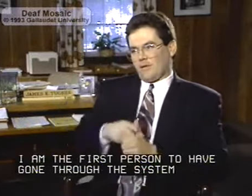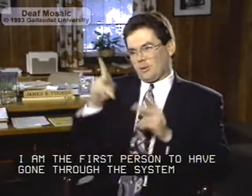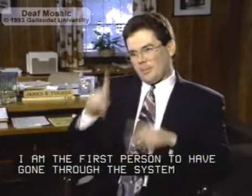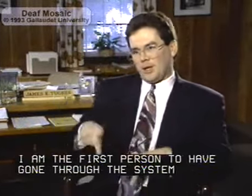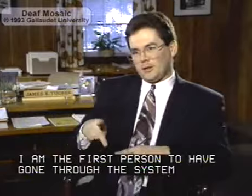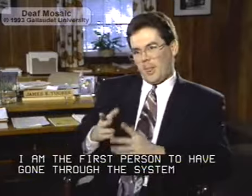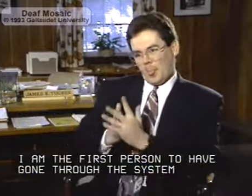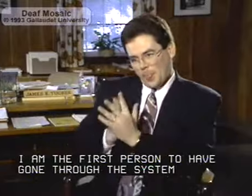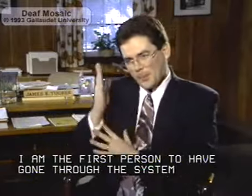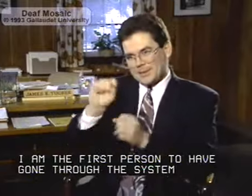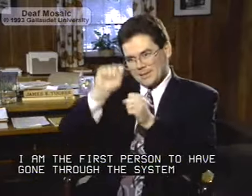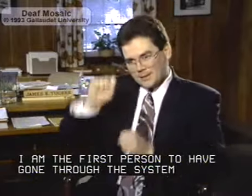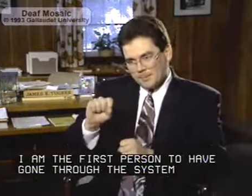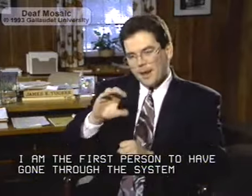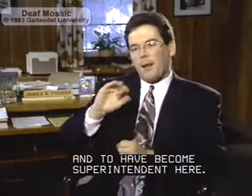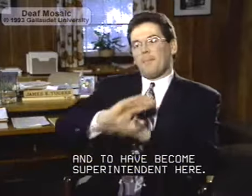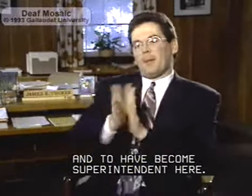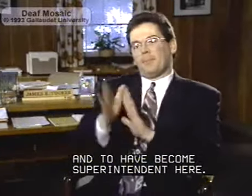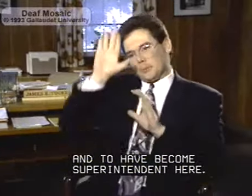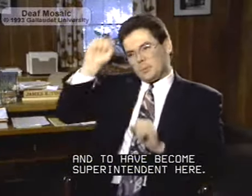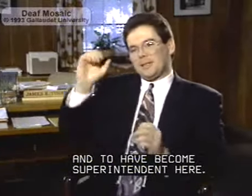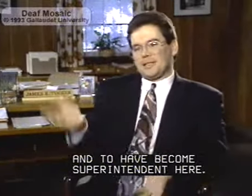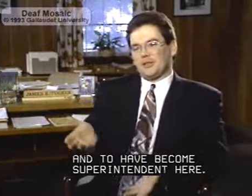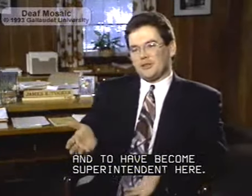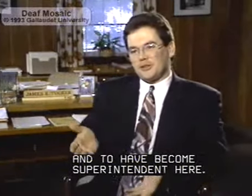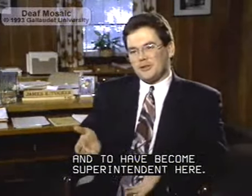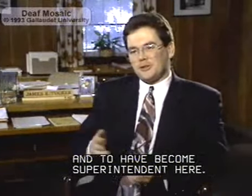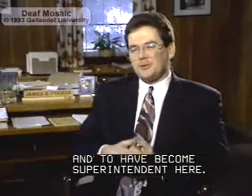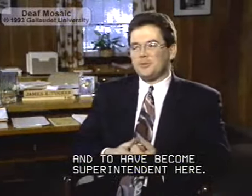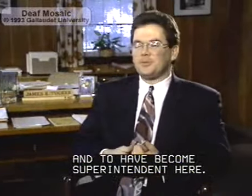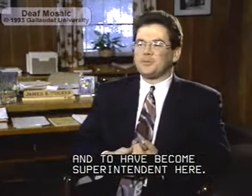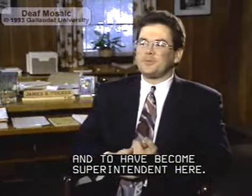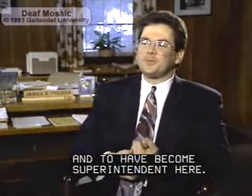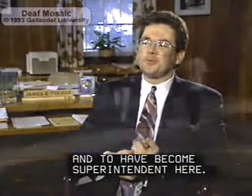I'm the first person to have gone through the system and to have become superintendent here.